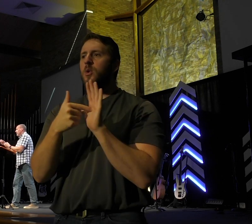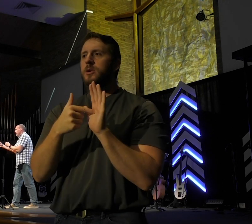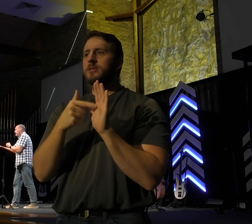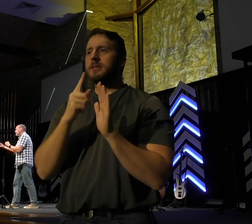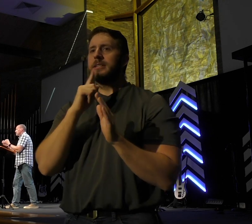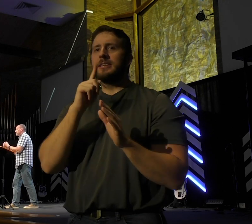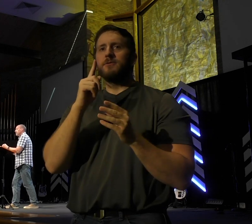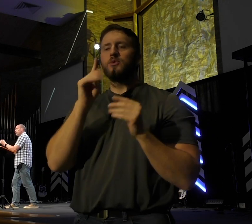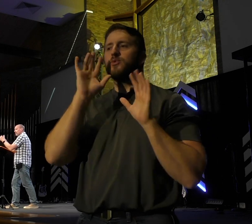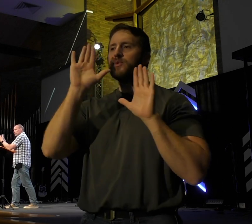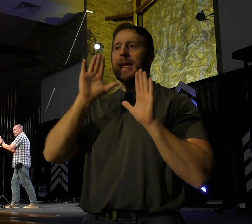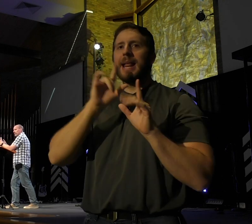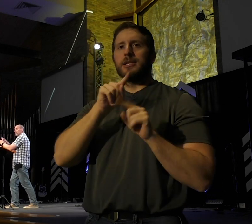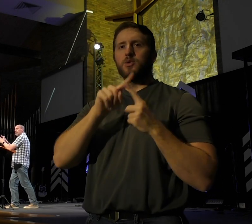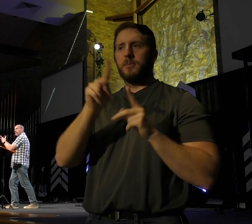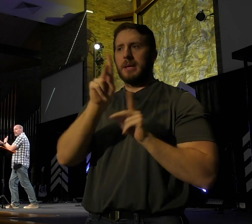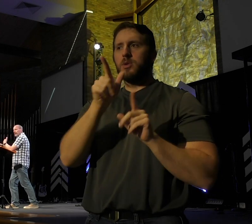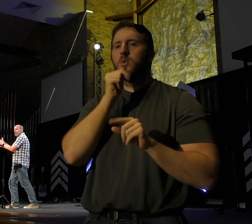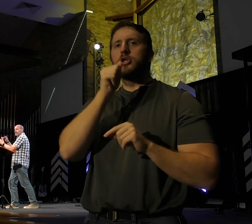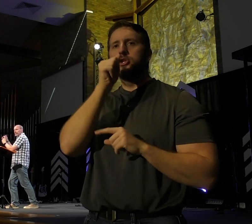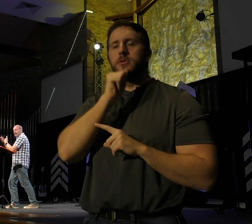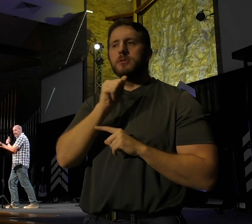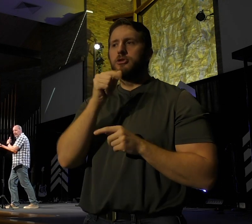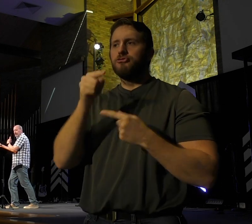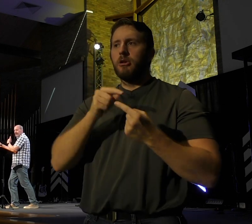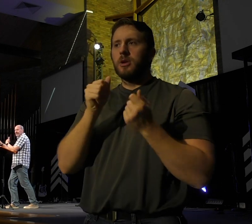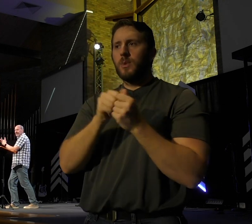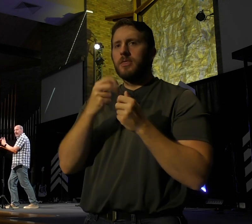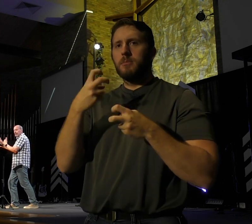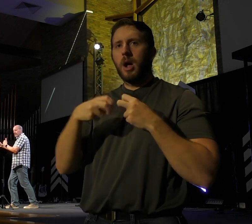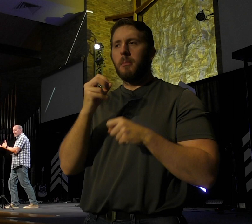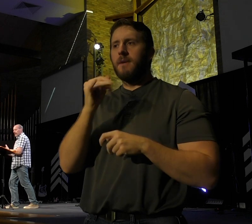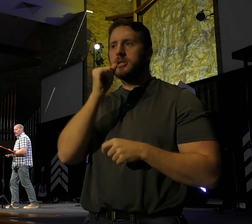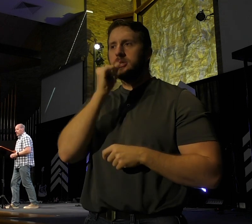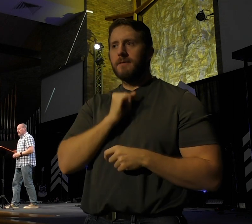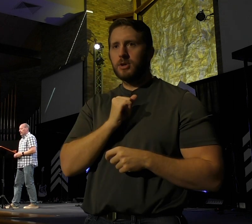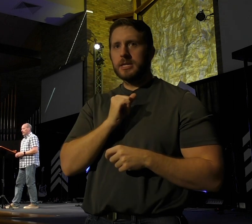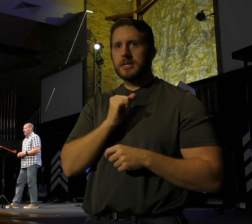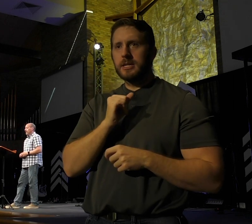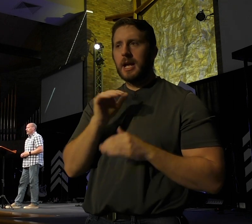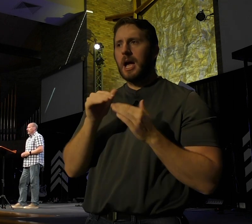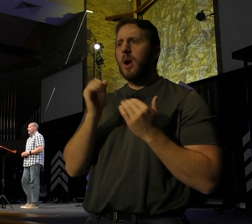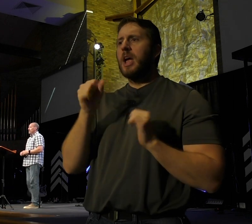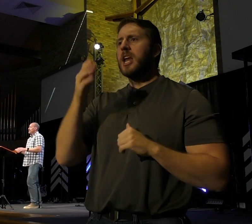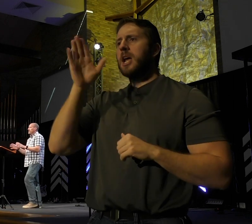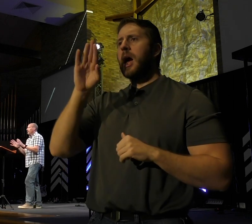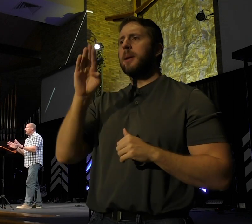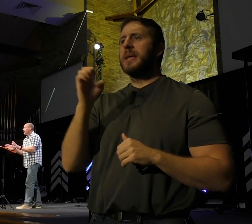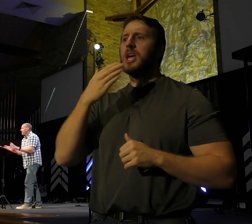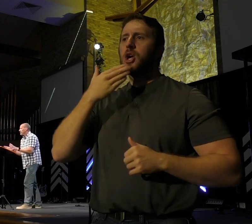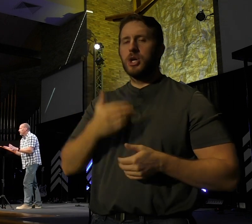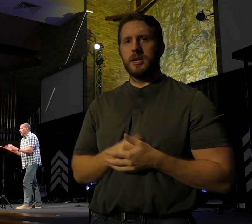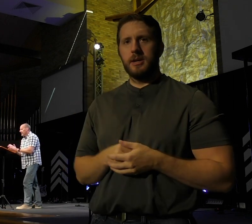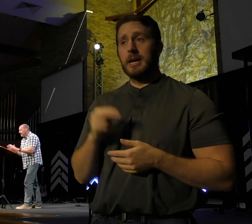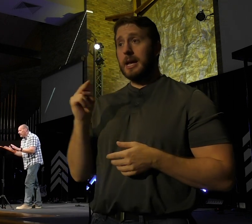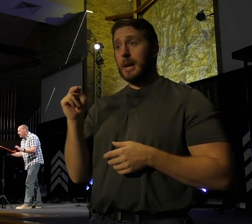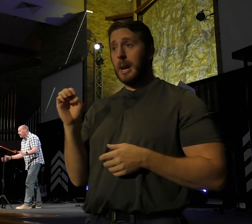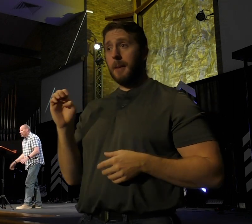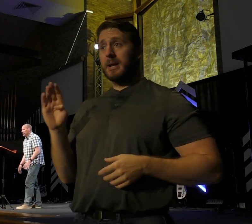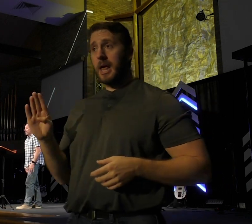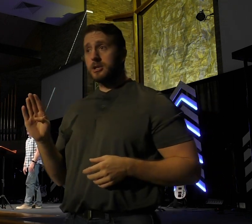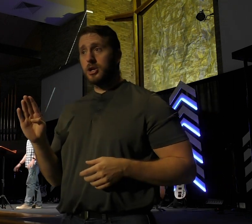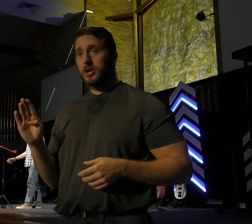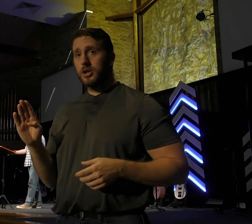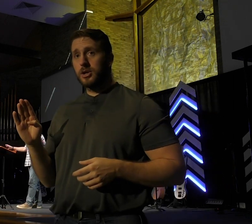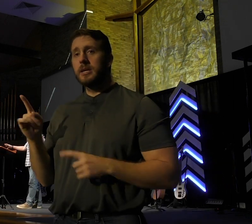great answer to people who are struggling with the problem of suffering. And how can God be good? You see, Nebuchadnezzar, he